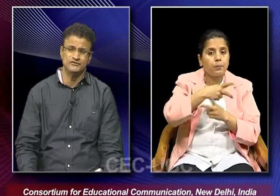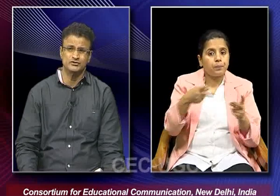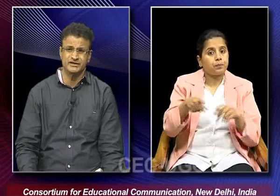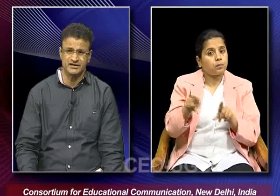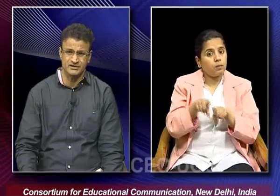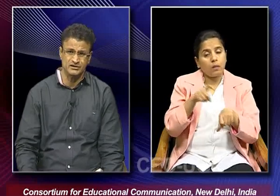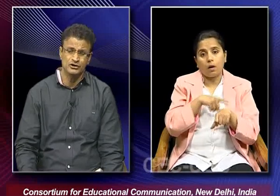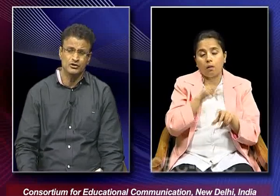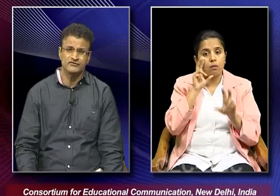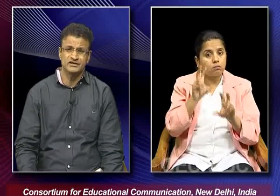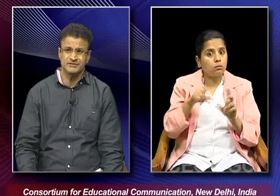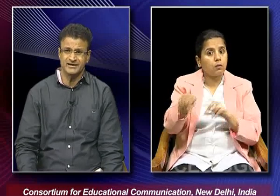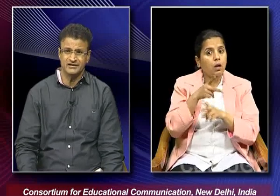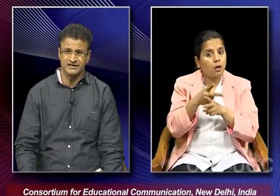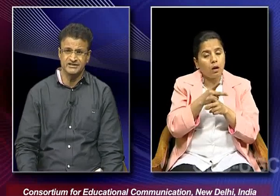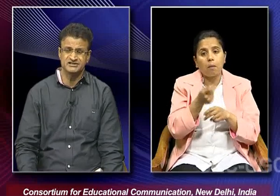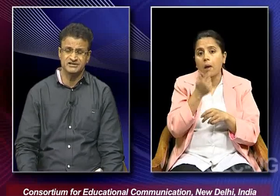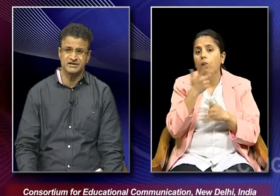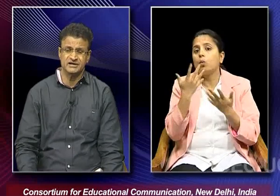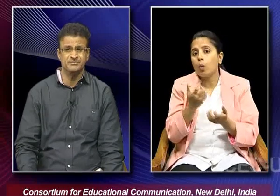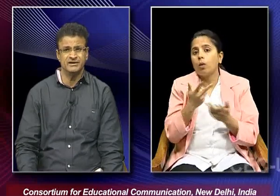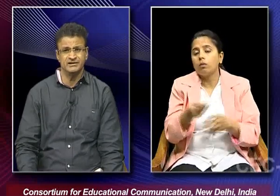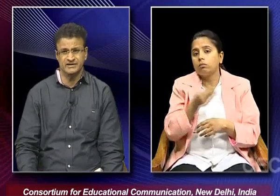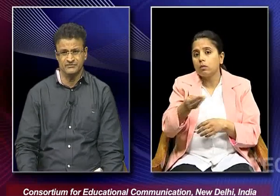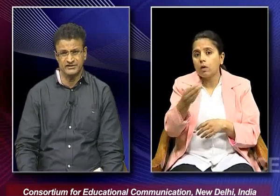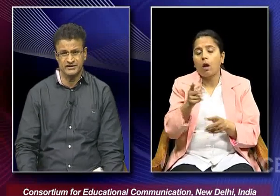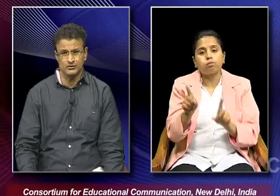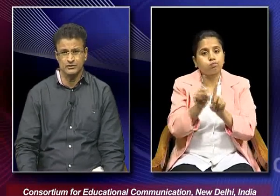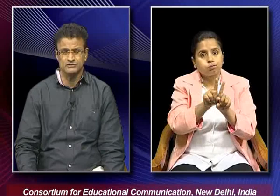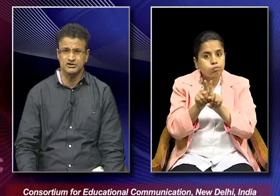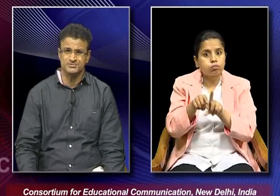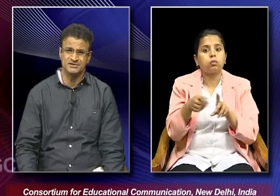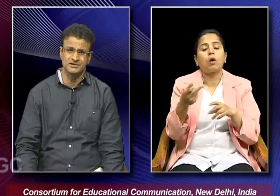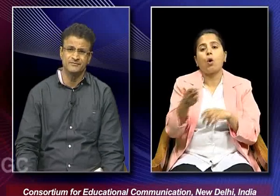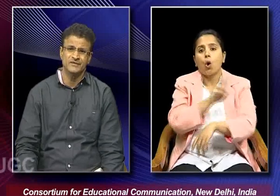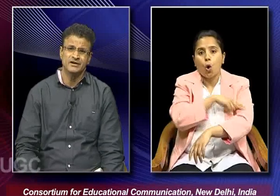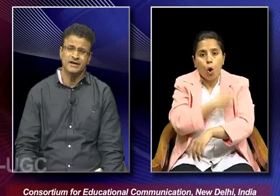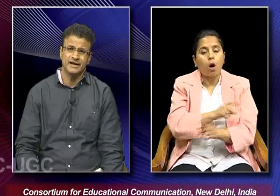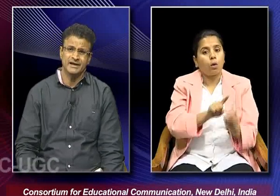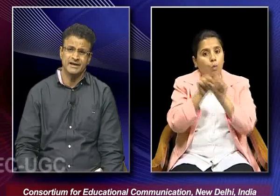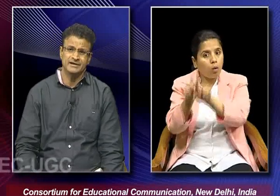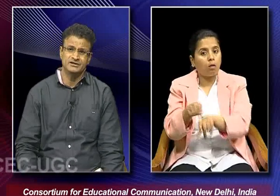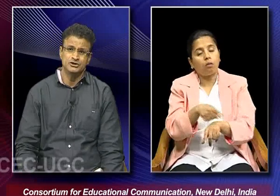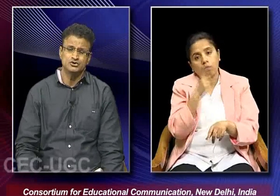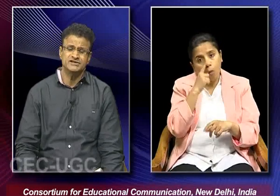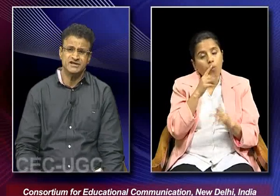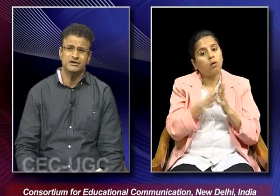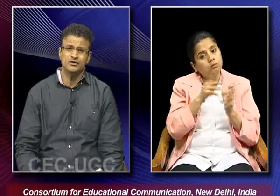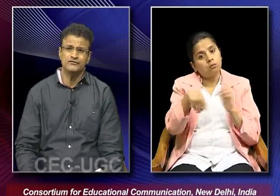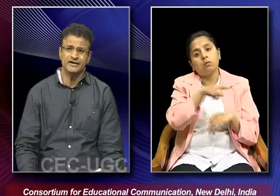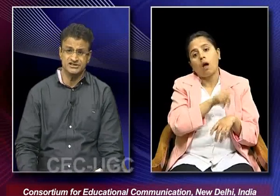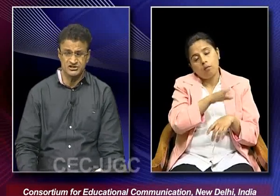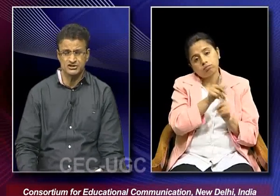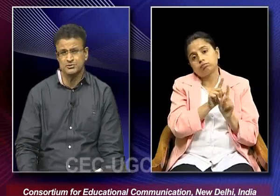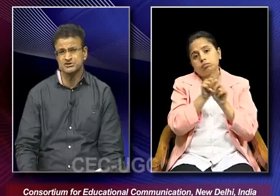also have to take care of their medical needs. They are accompanying them when they are going to the hospital. And so such kind